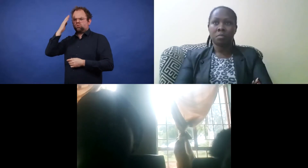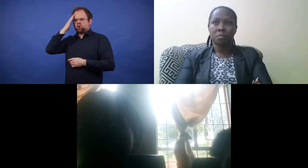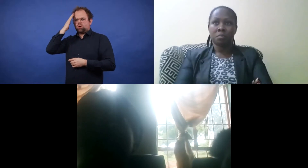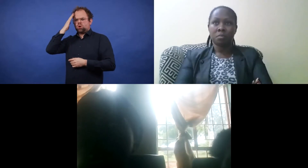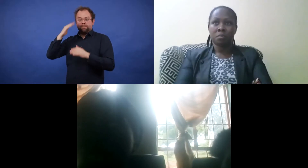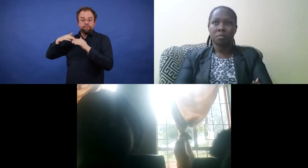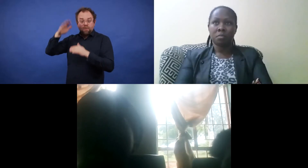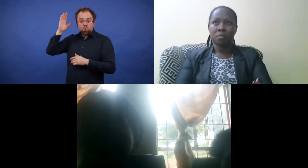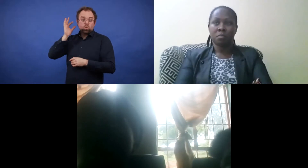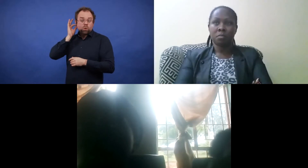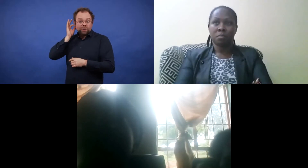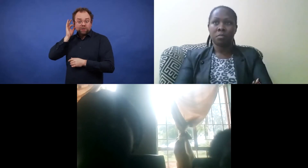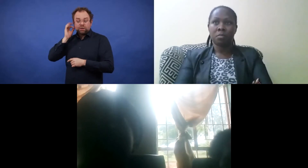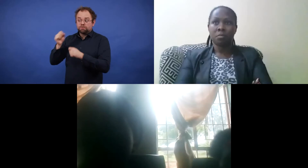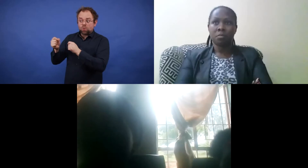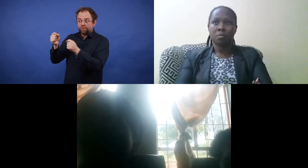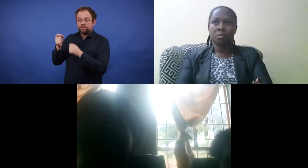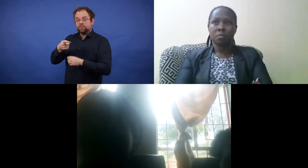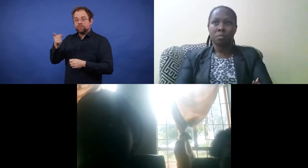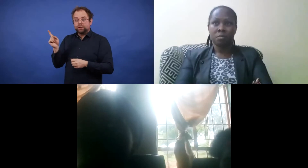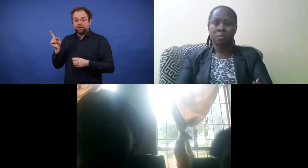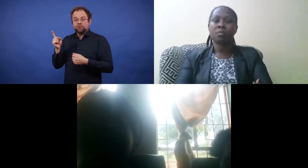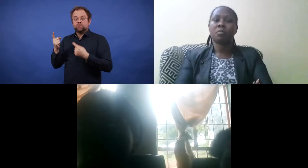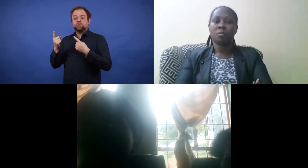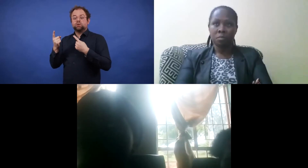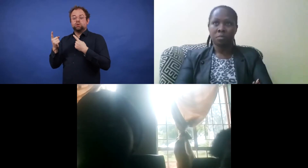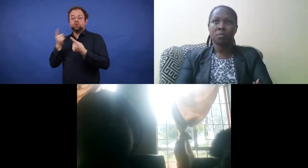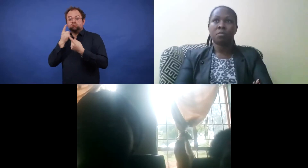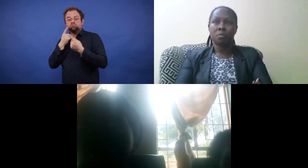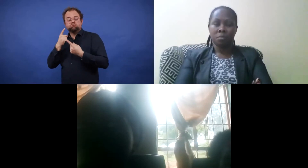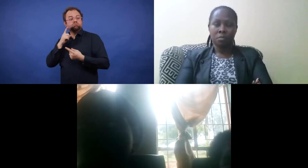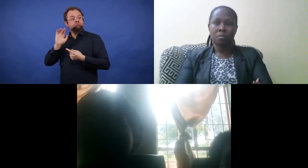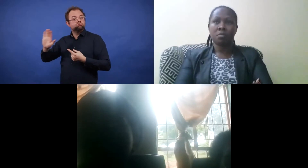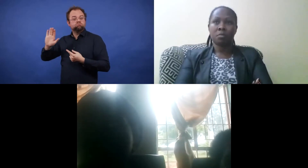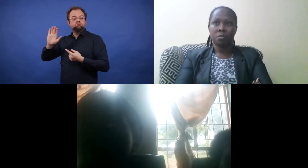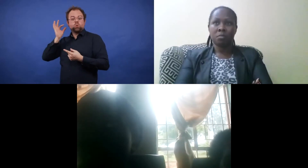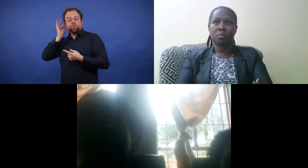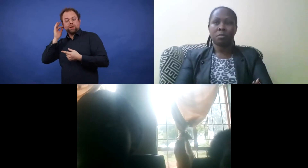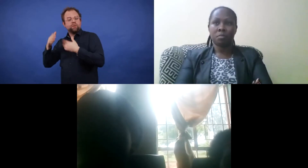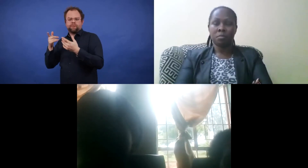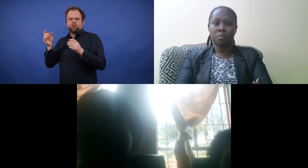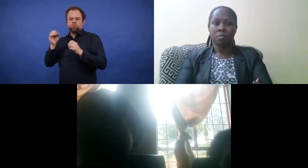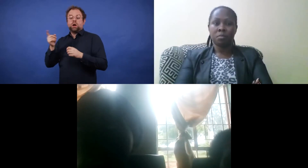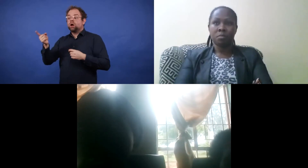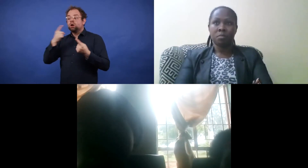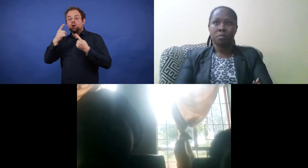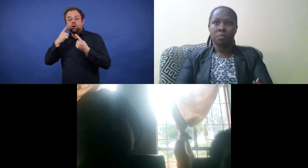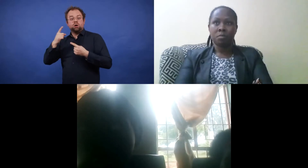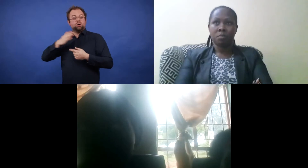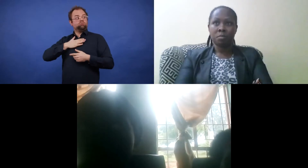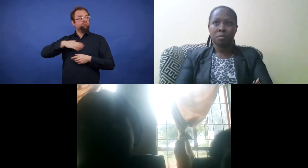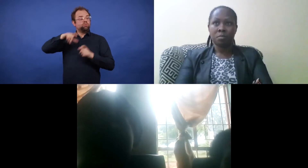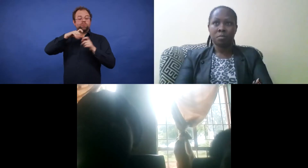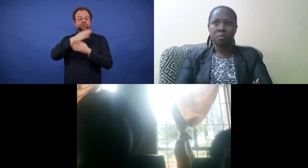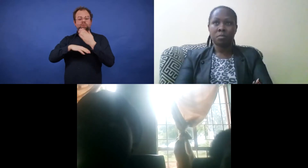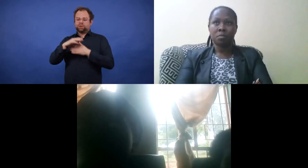talk about us, like to tackle issues pertaining the women with disabilities. So mostly, like here in